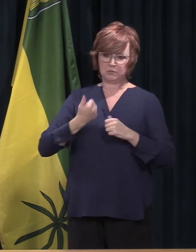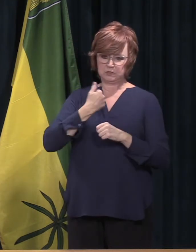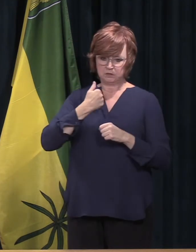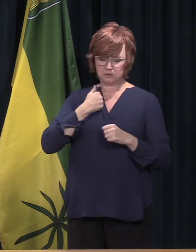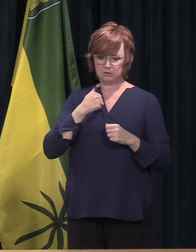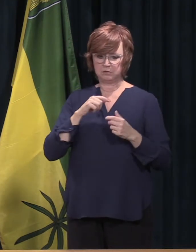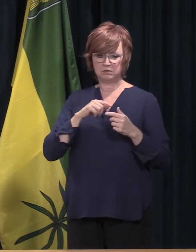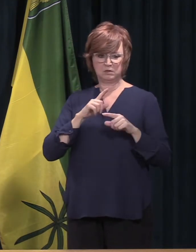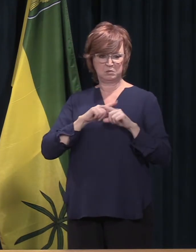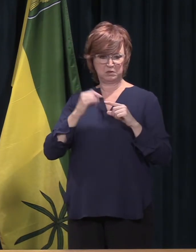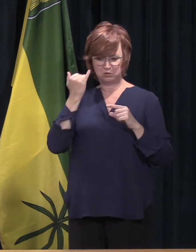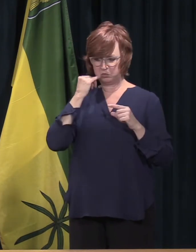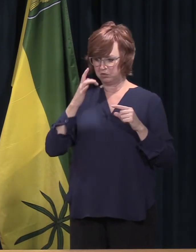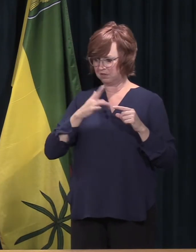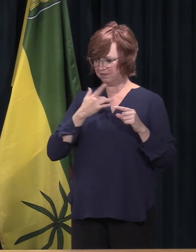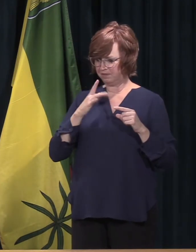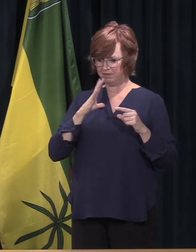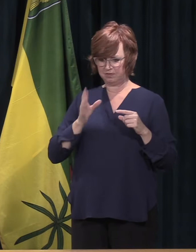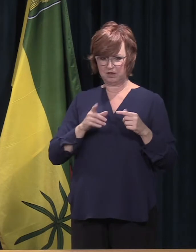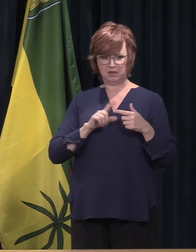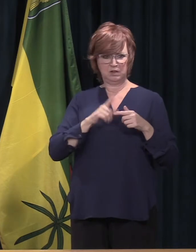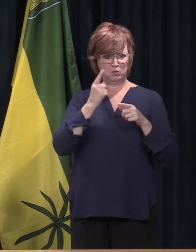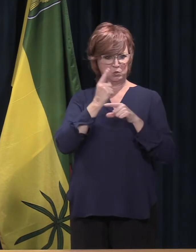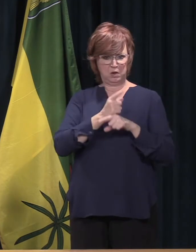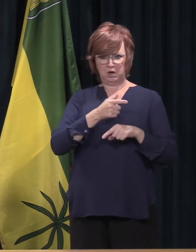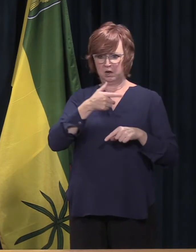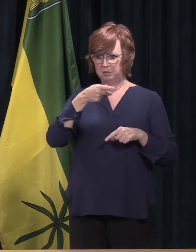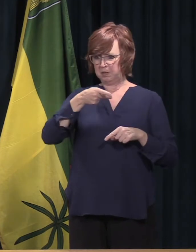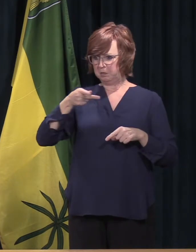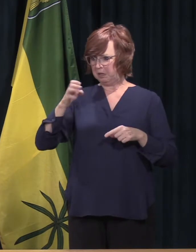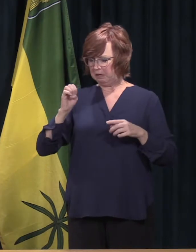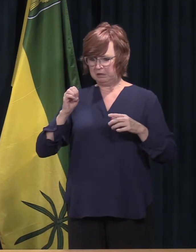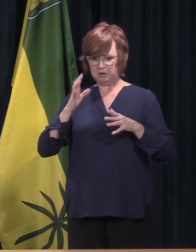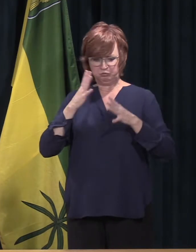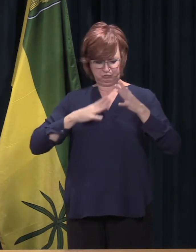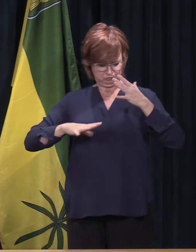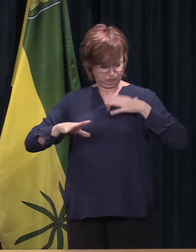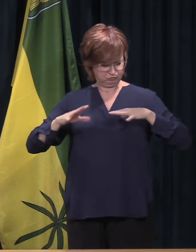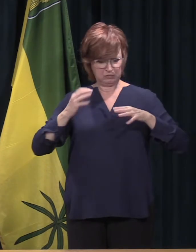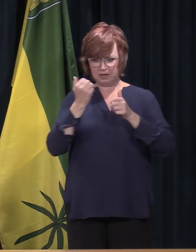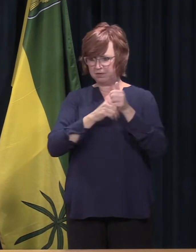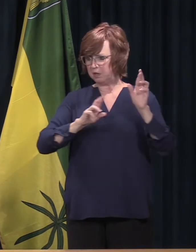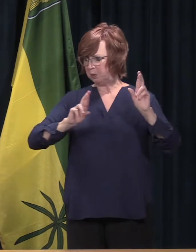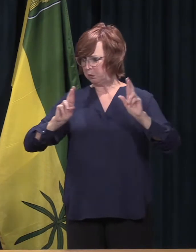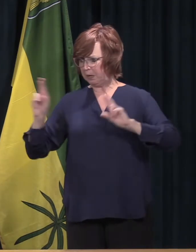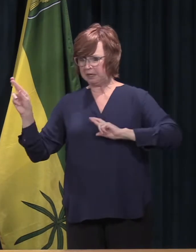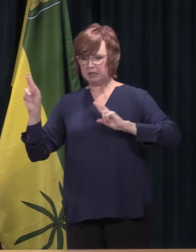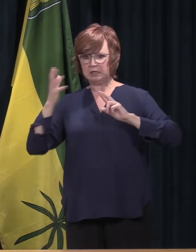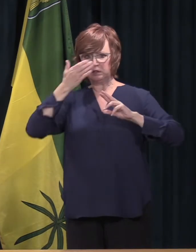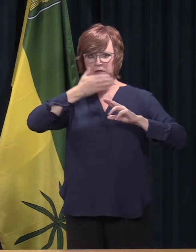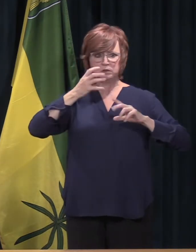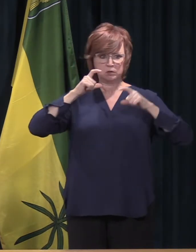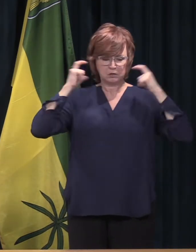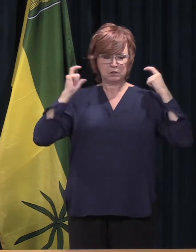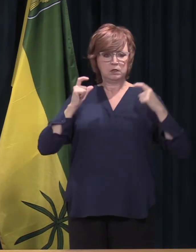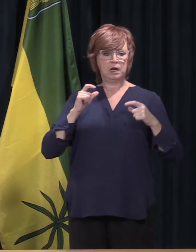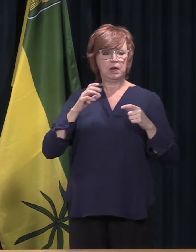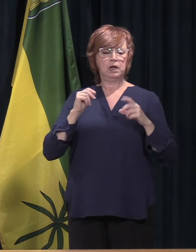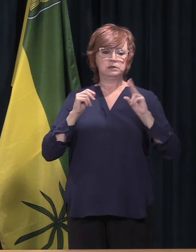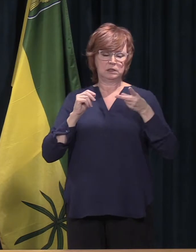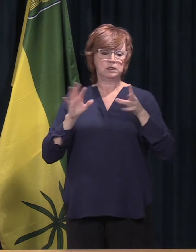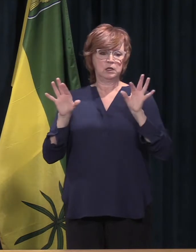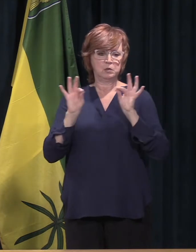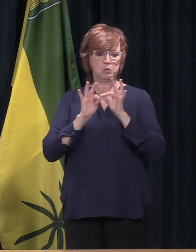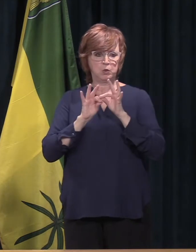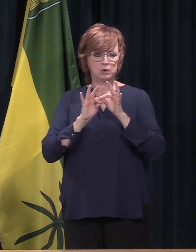proper PPE, you may be safer in the healthcare environment seeing a patient, because you're very self-aware than if you're out and about and touch your eyes,